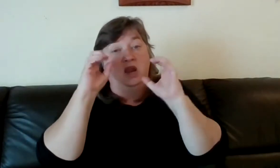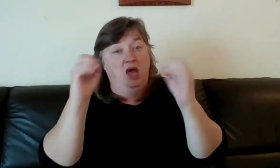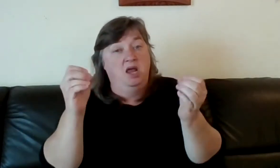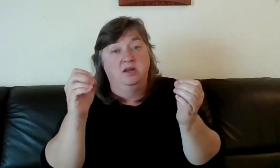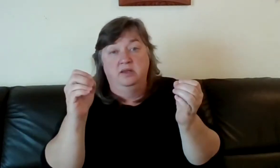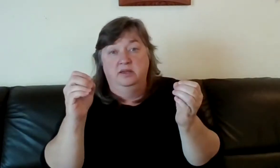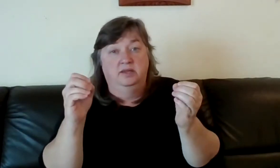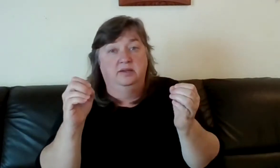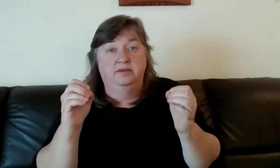None.